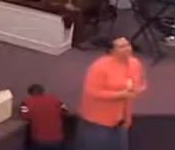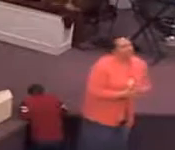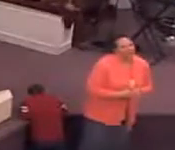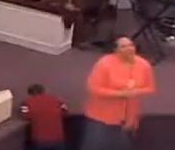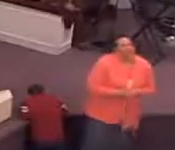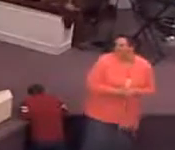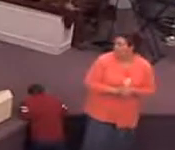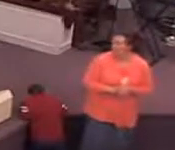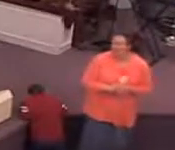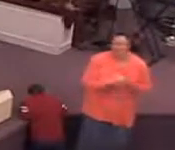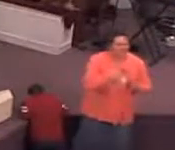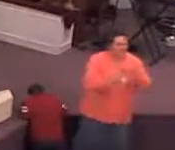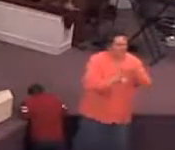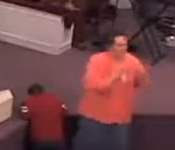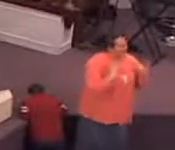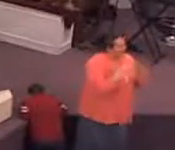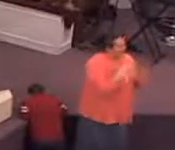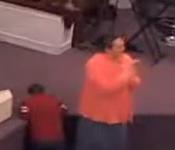It's good to have Rick with us tonight.